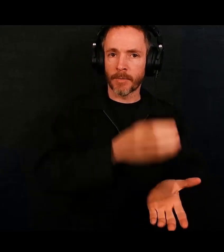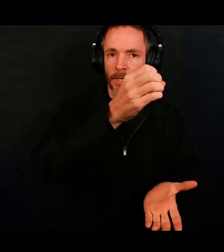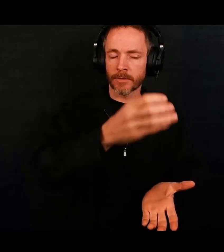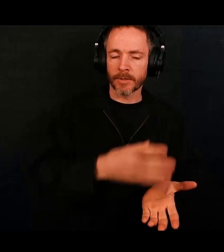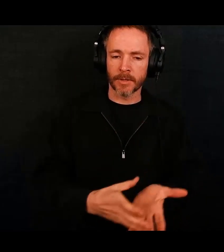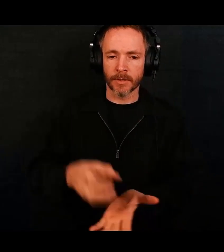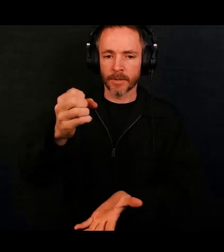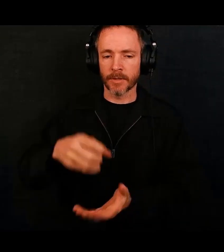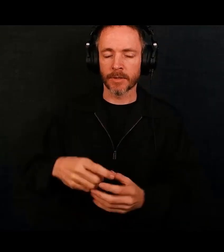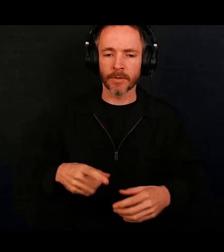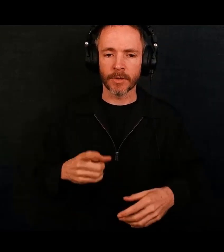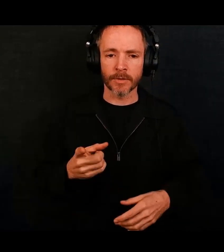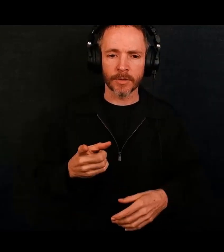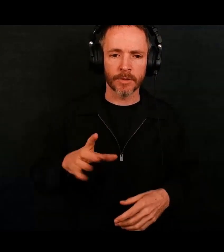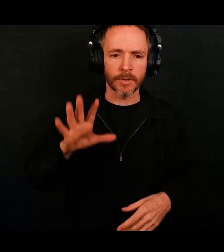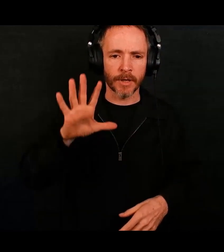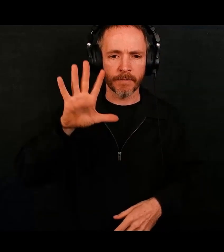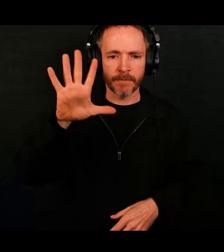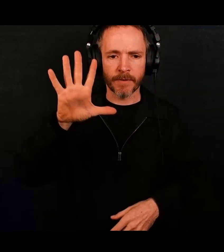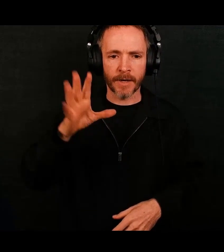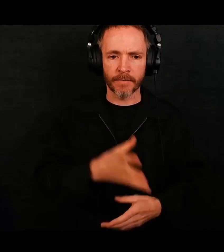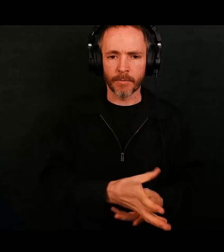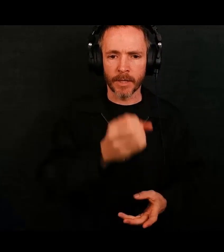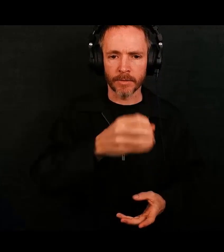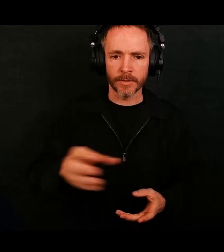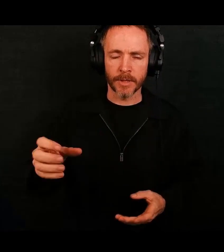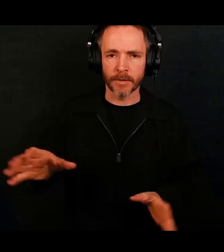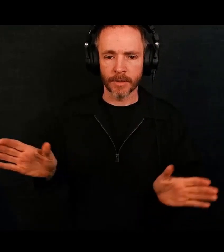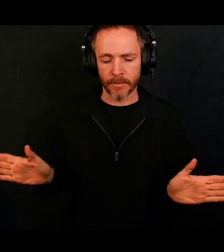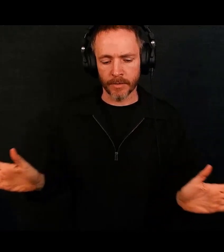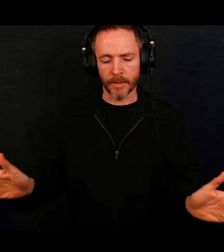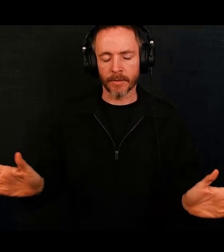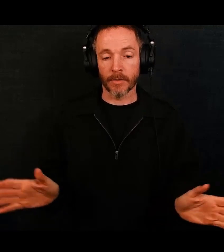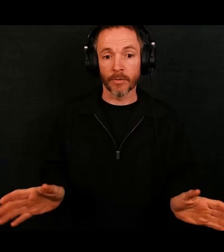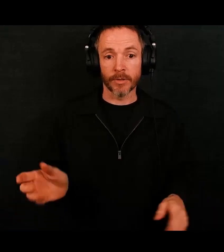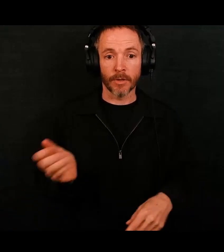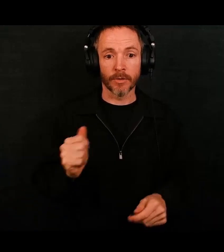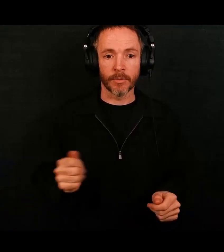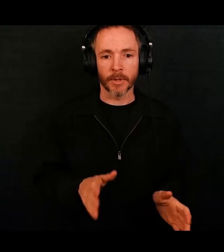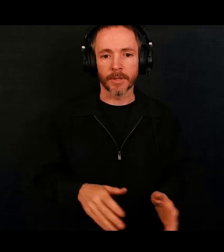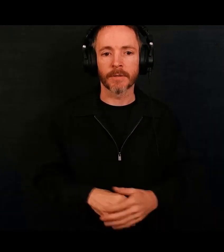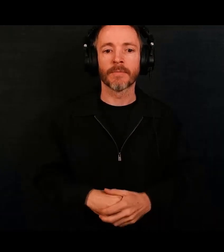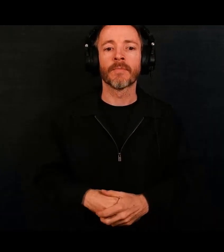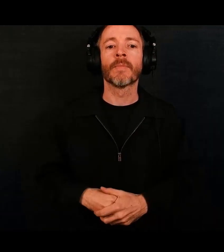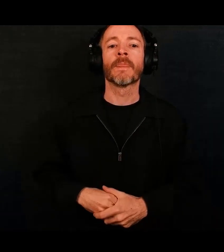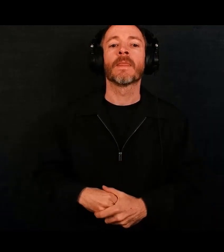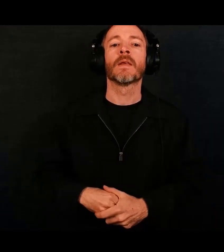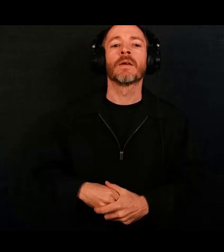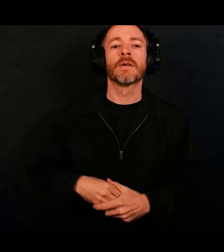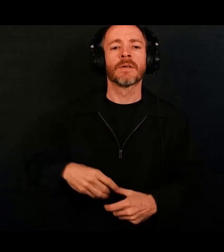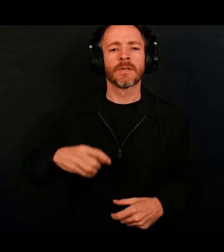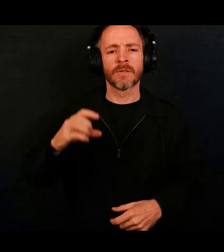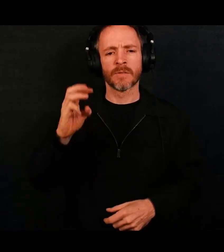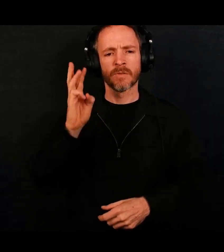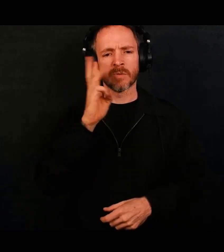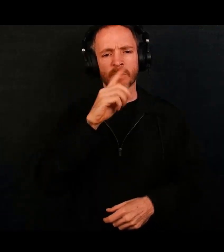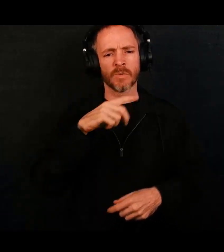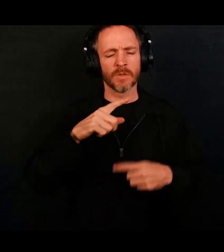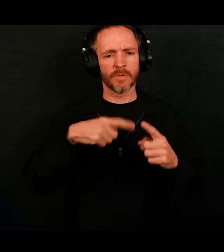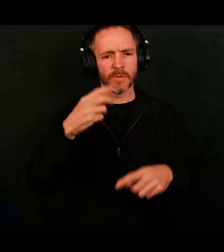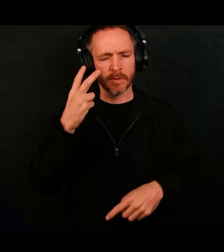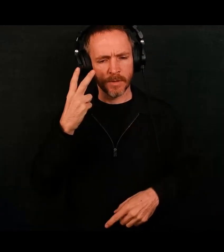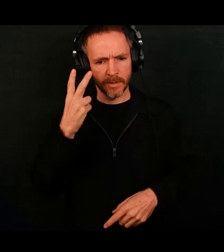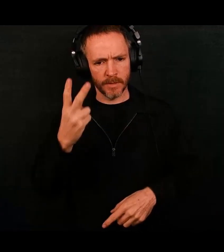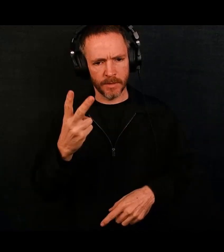for the bottles. So there's like 5 bottles down there. Holds them in It's place. strange when I see this. This